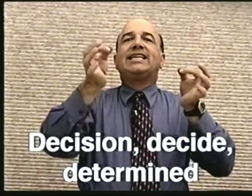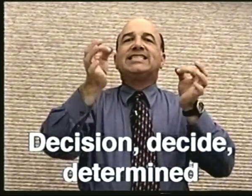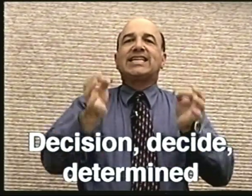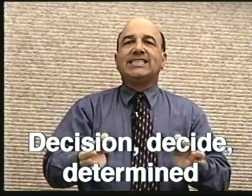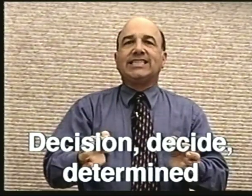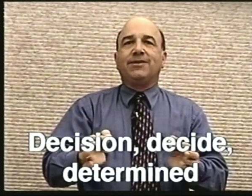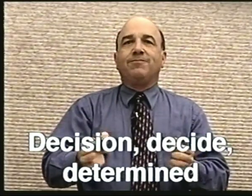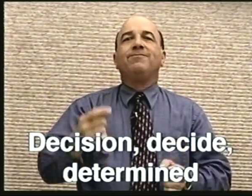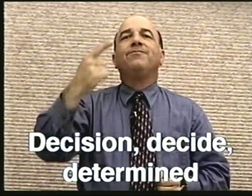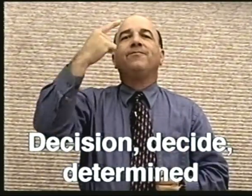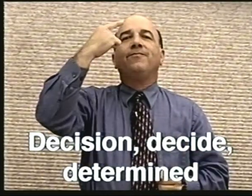Decision,